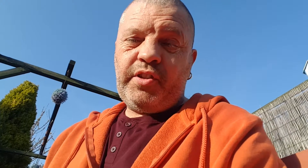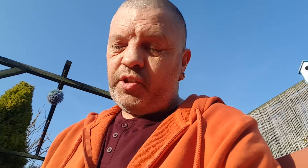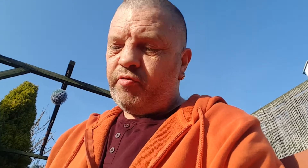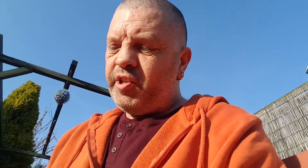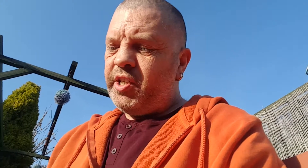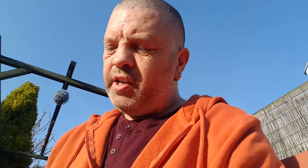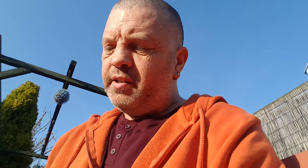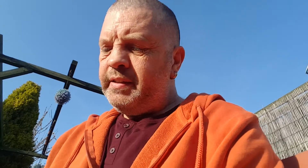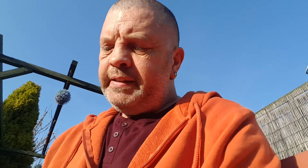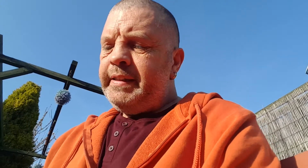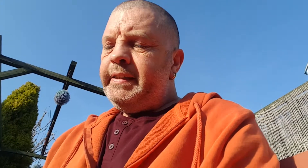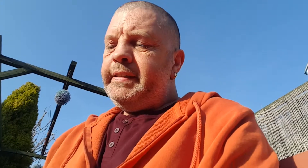6-string guitar.